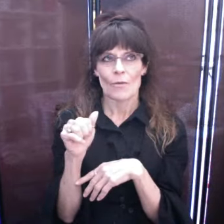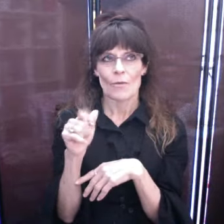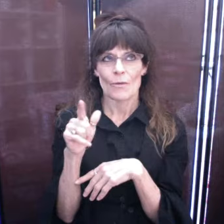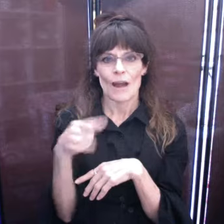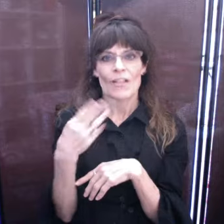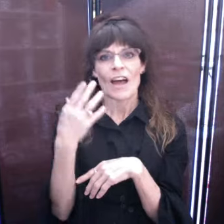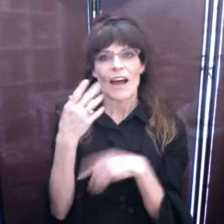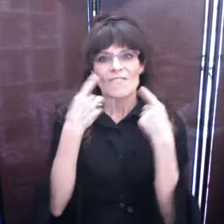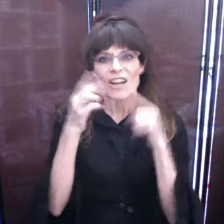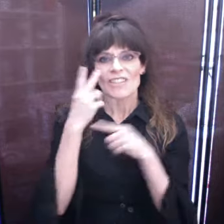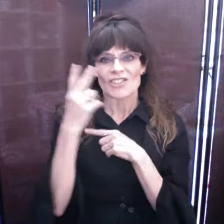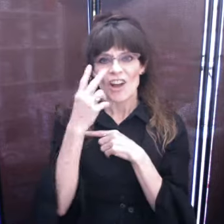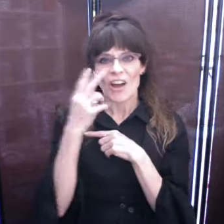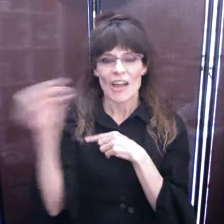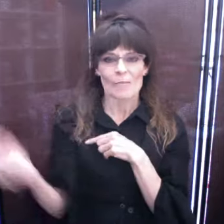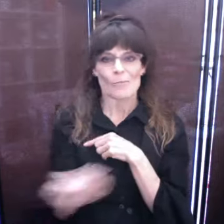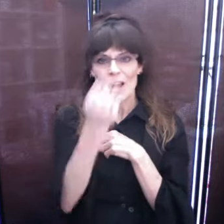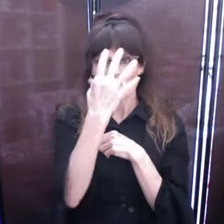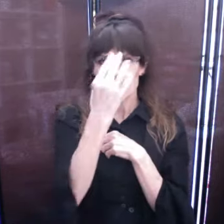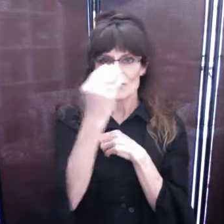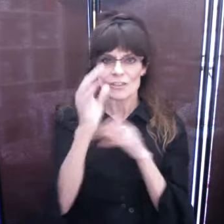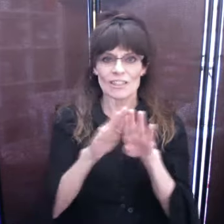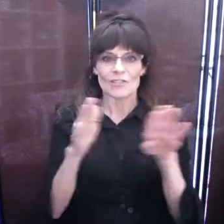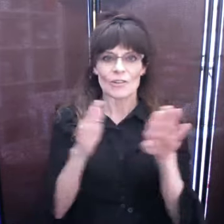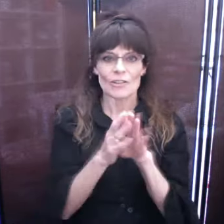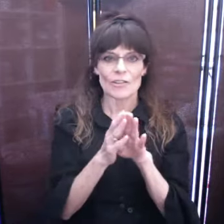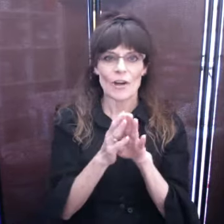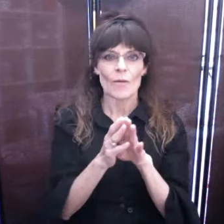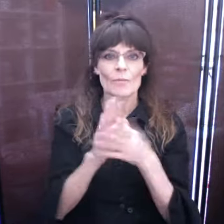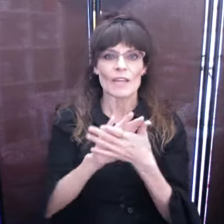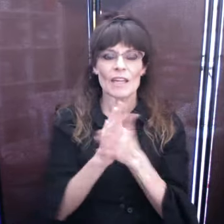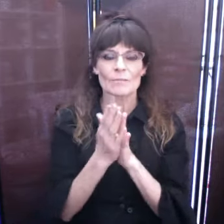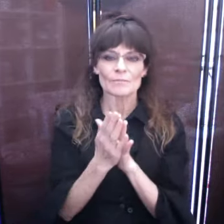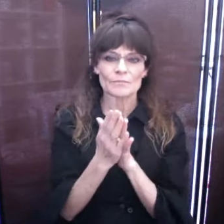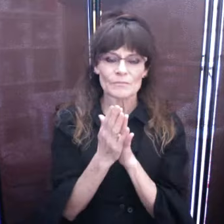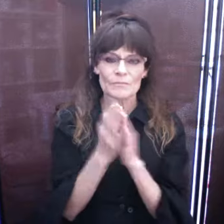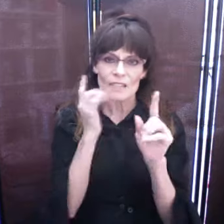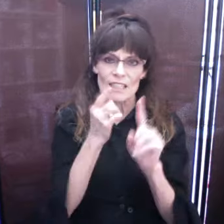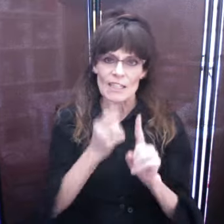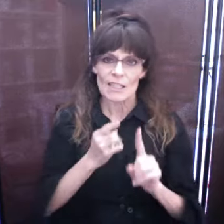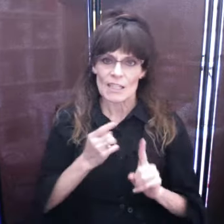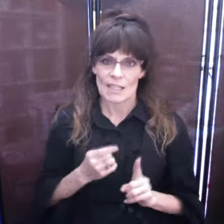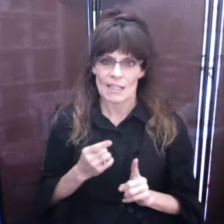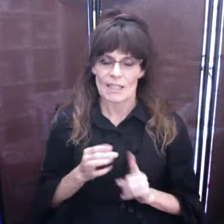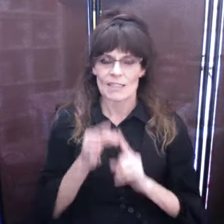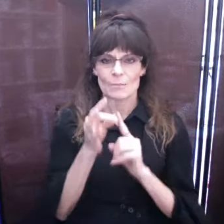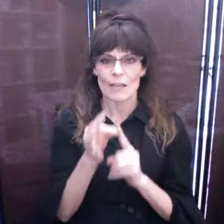a huge shift. And so that inventory became the key to every other page of inventory, especially in that one. Like, I understood that